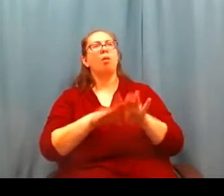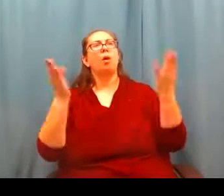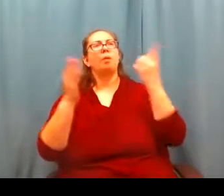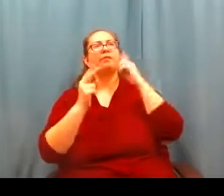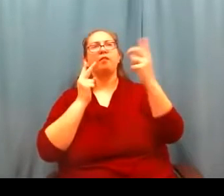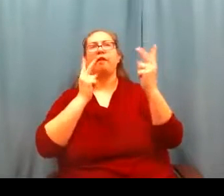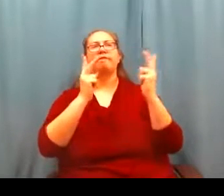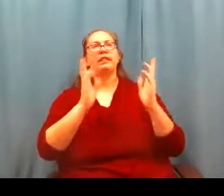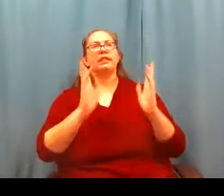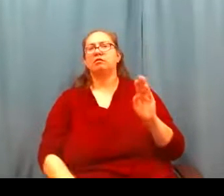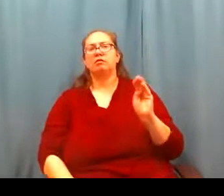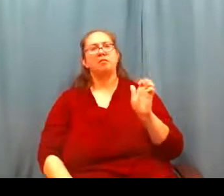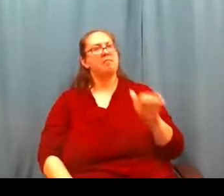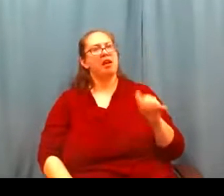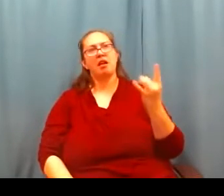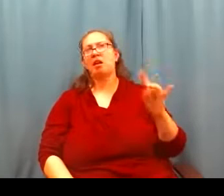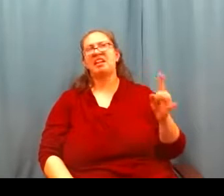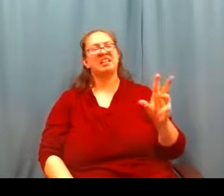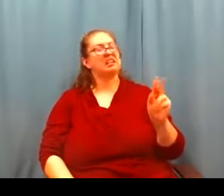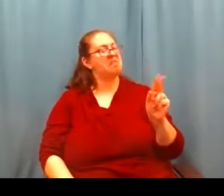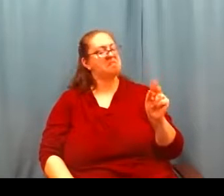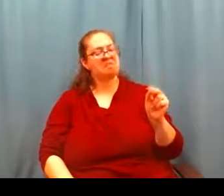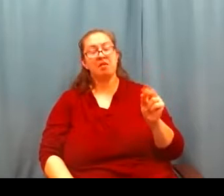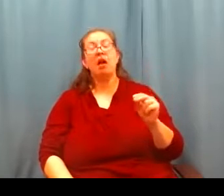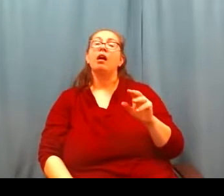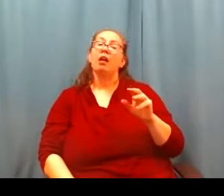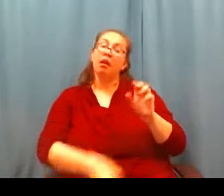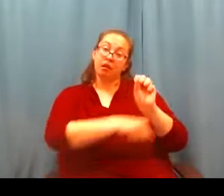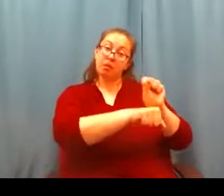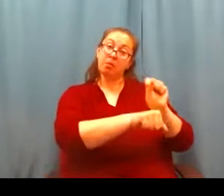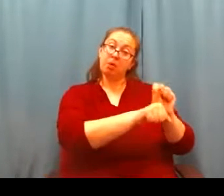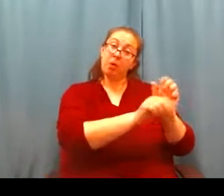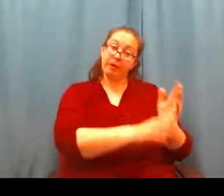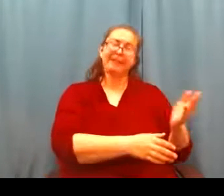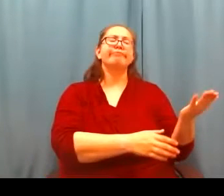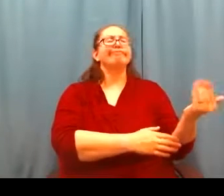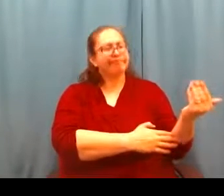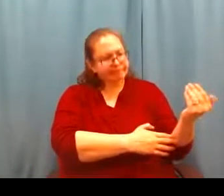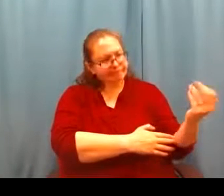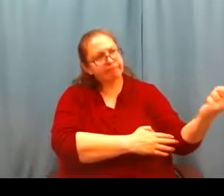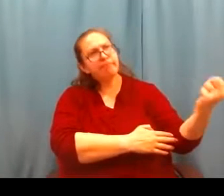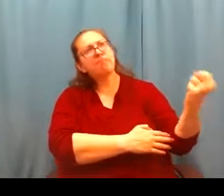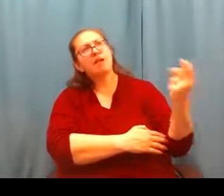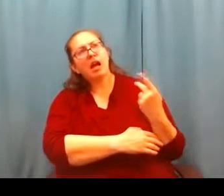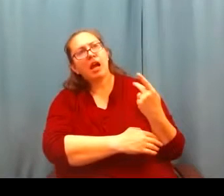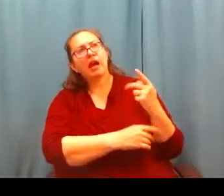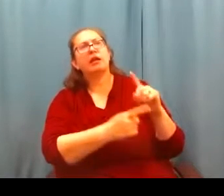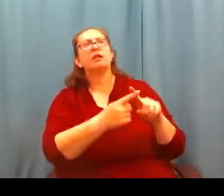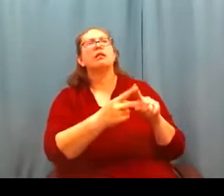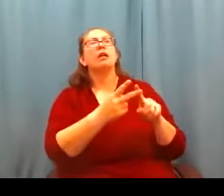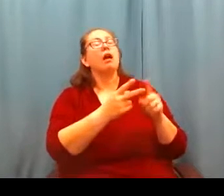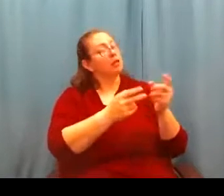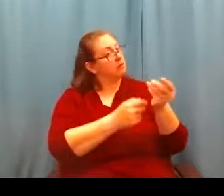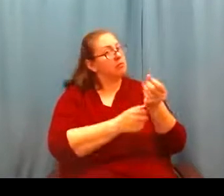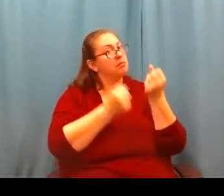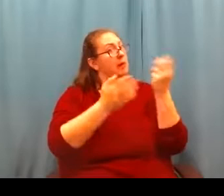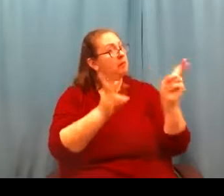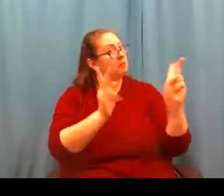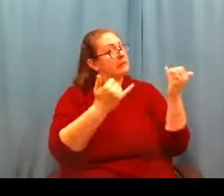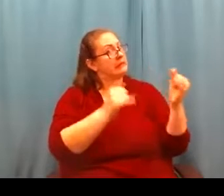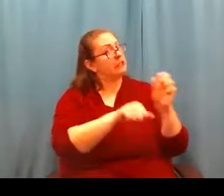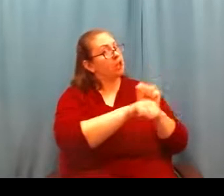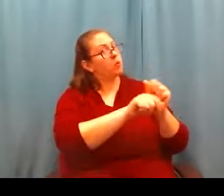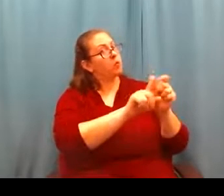18th. We will begin bringing employees back to work. We will still be having a number of people working from home, but